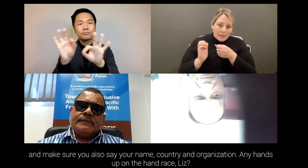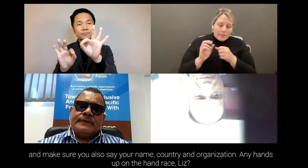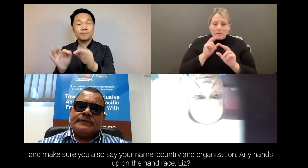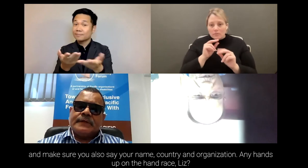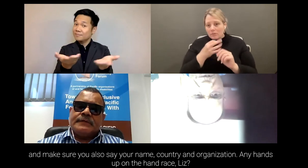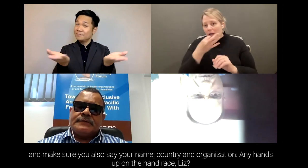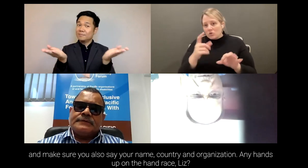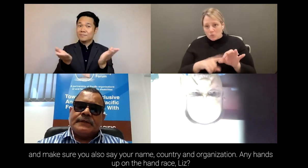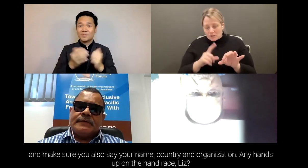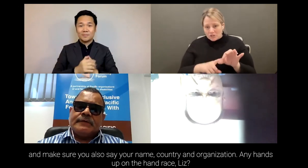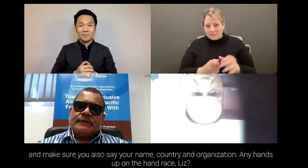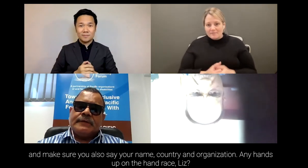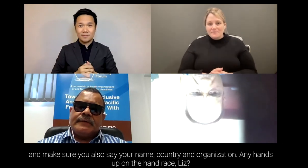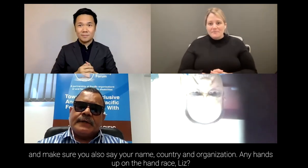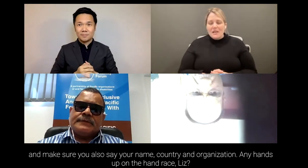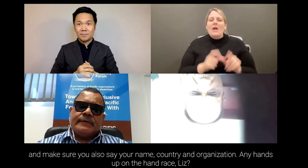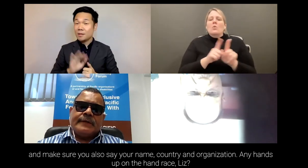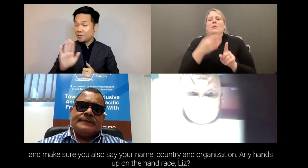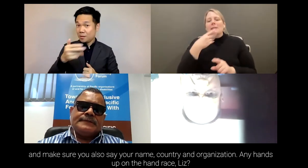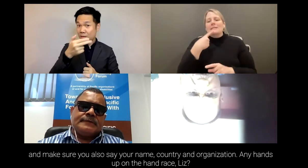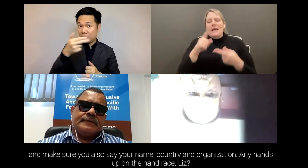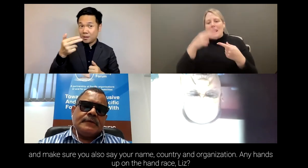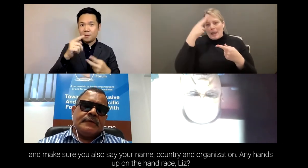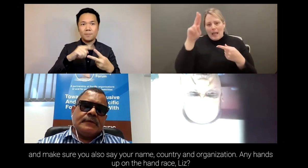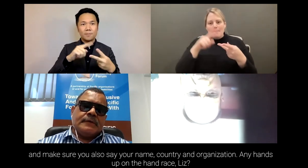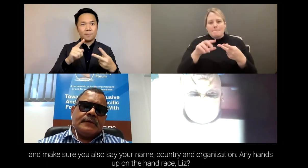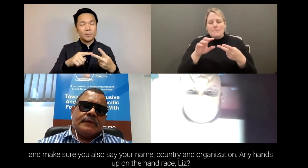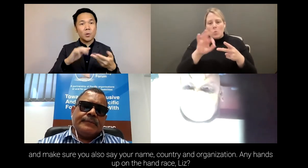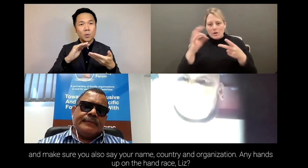and do make sure that you also say your name, your country, and organization.